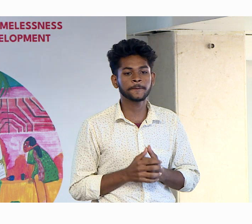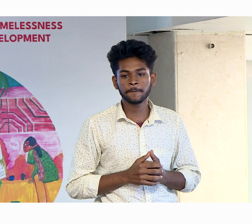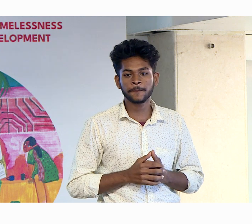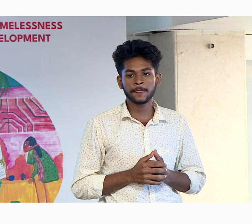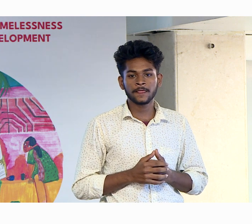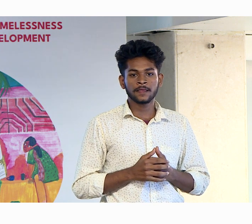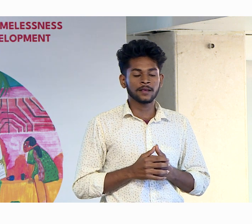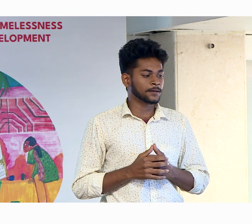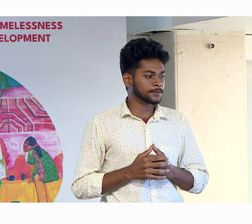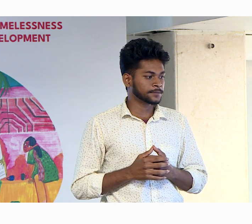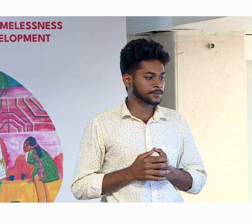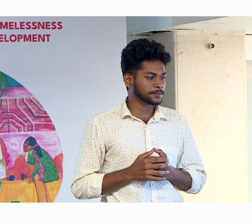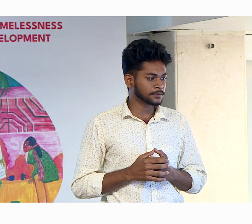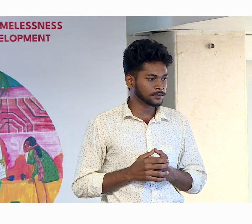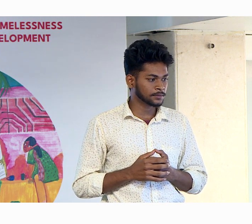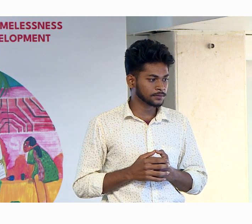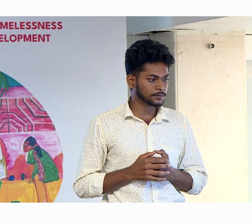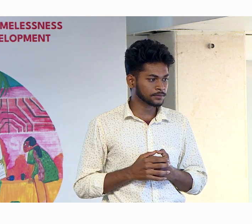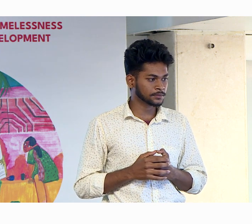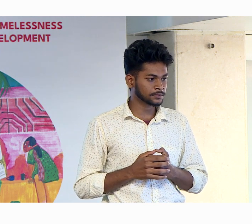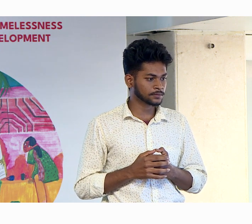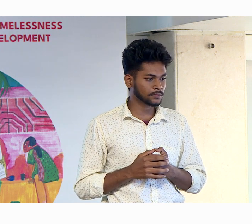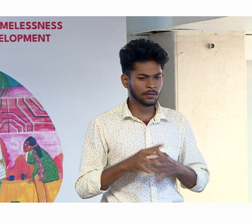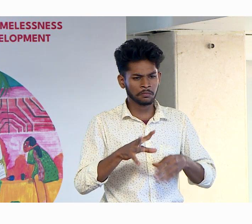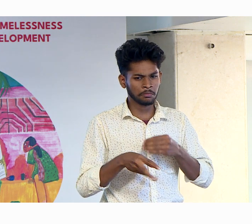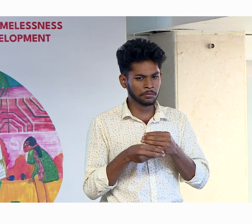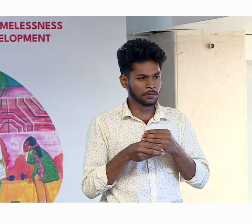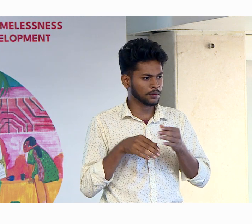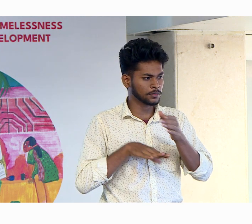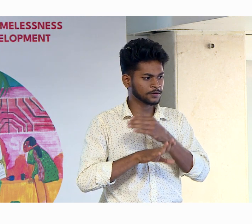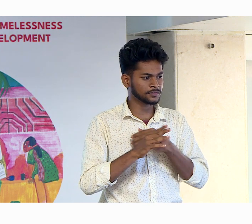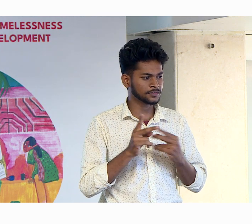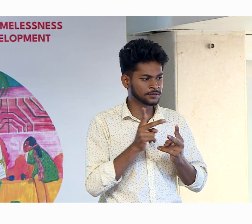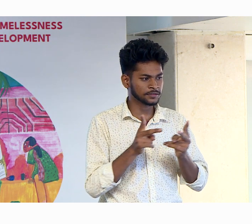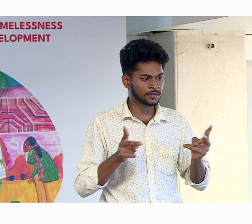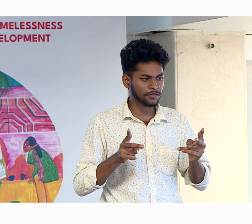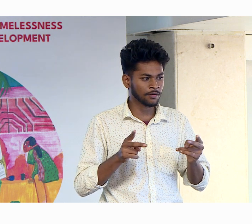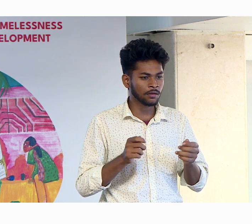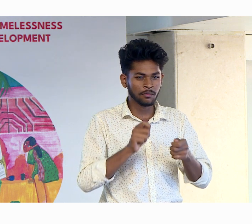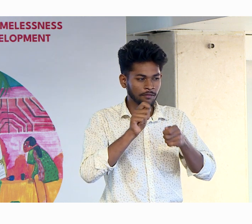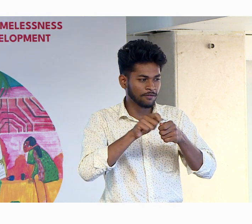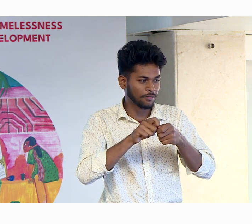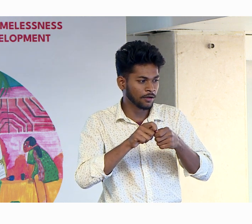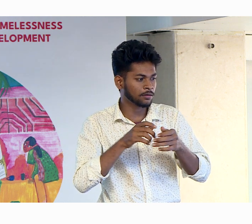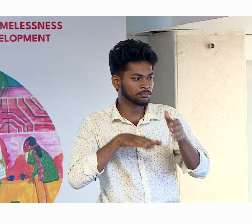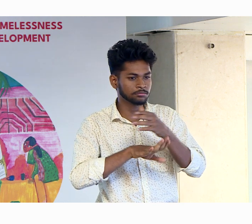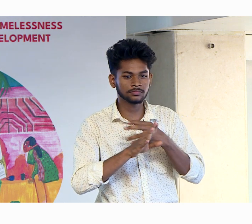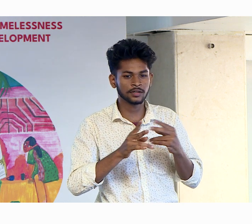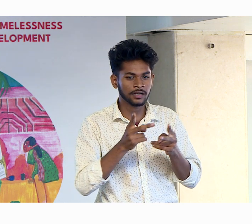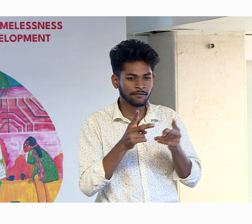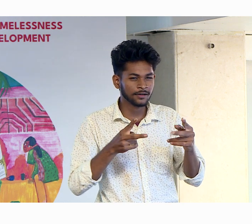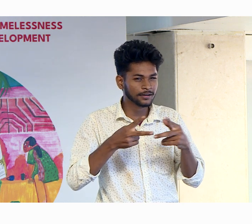As they set about the task for real, they inevitably have to tweak and reshape things, changing the planned implementation of the research to fit the